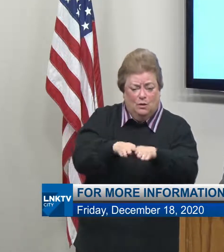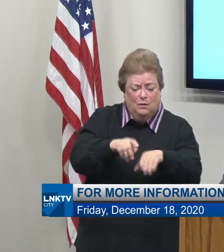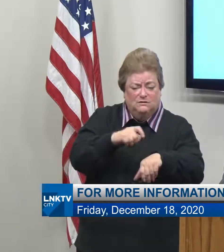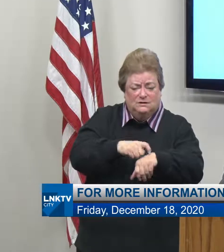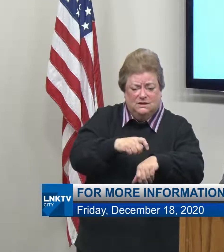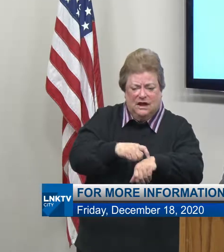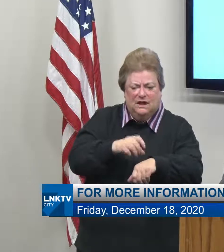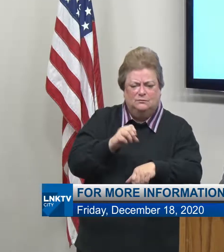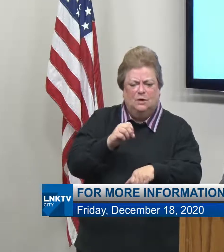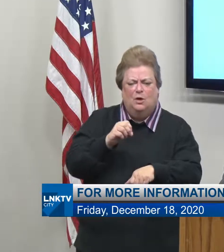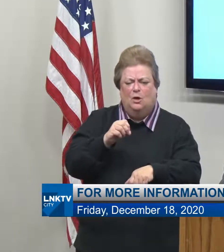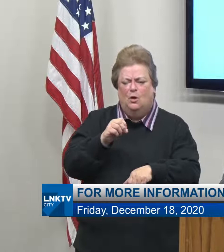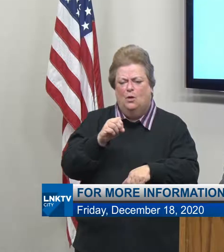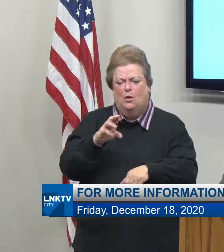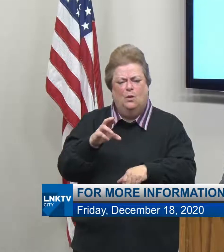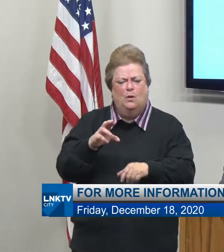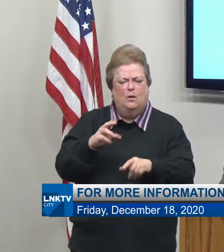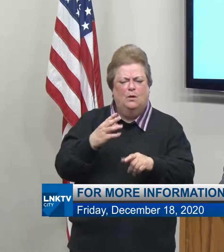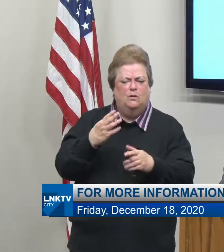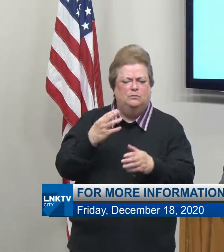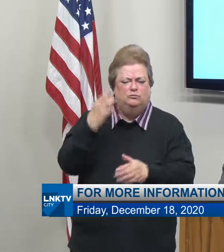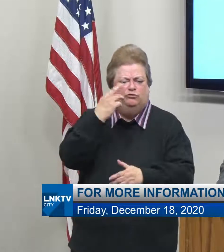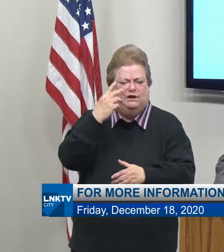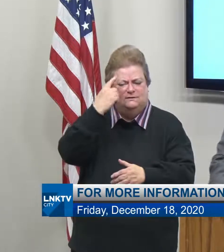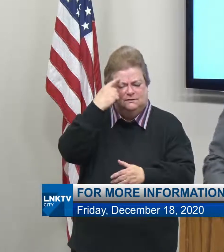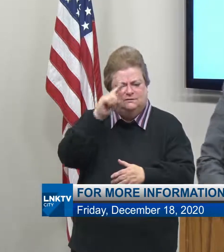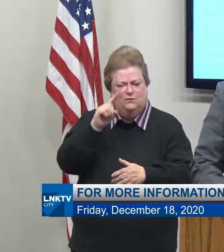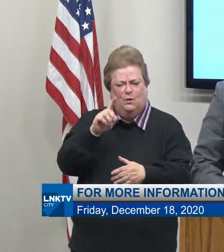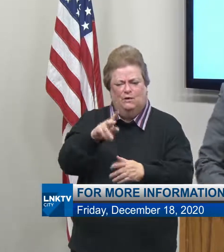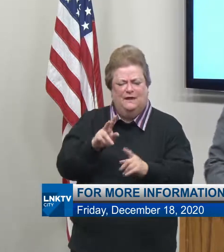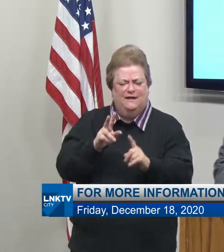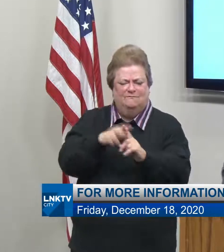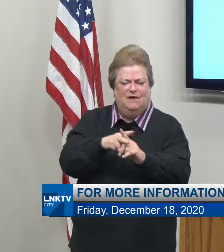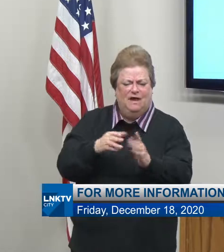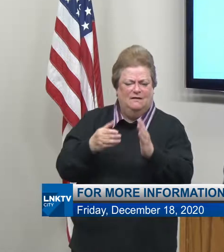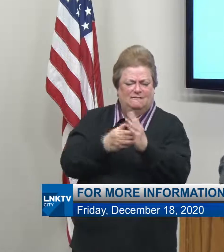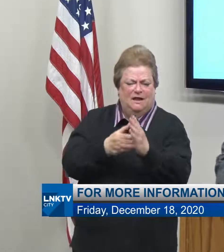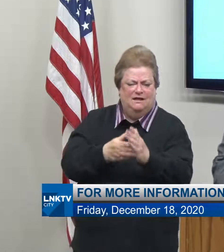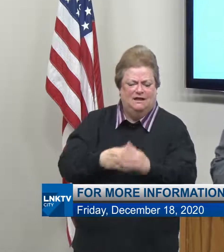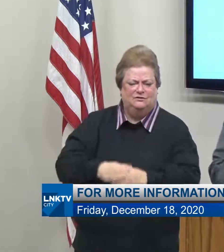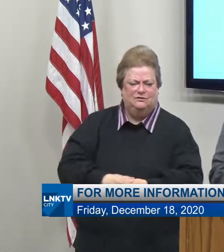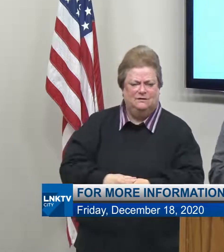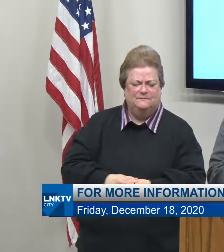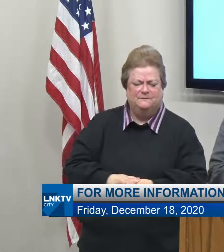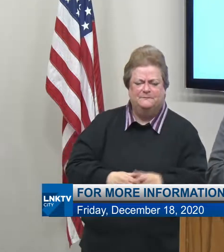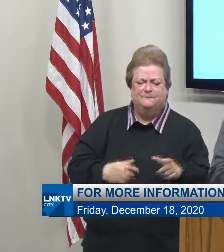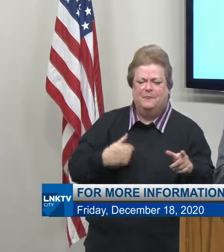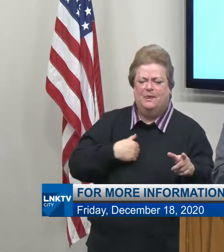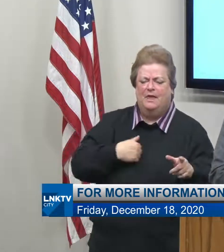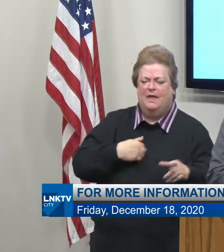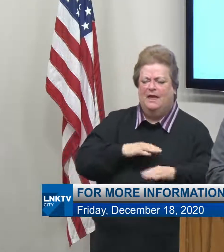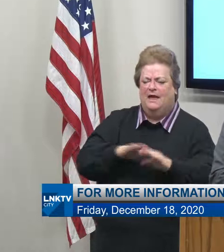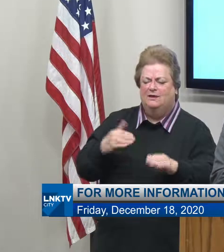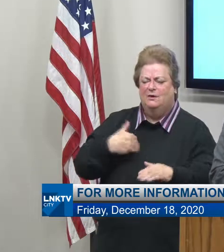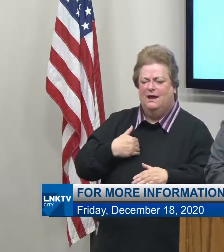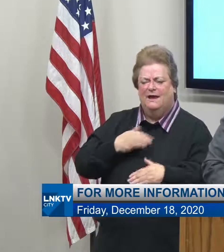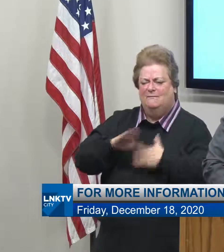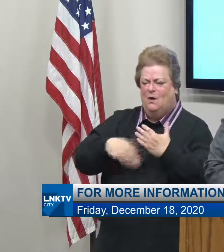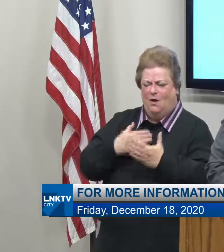just kind of a garden variety of a number of things. While I don't have all of the criminal